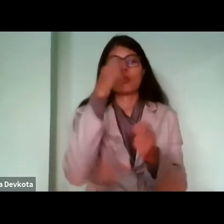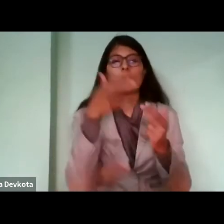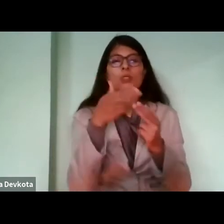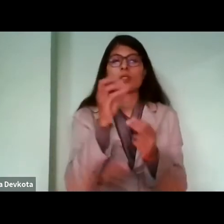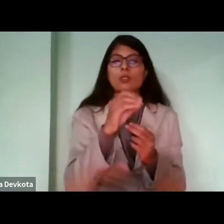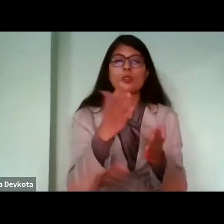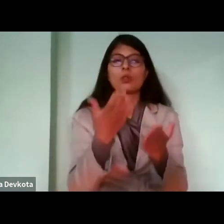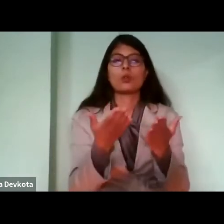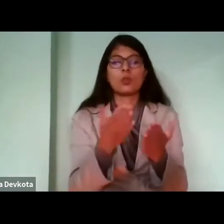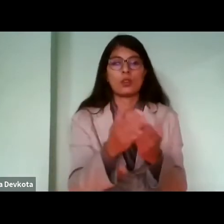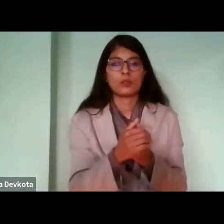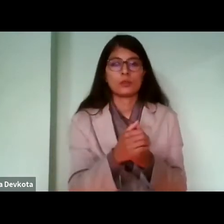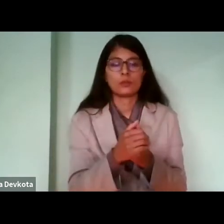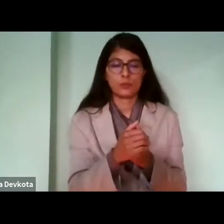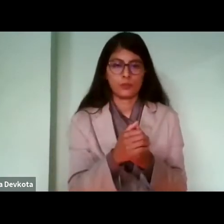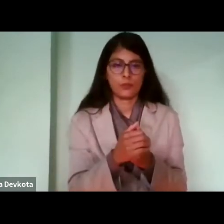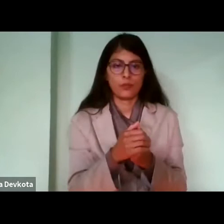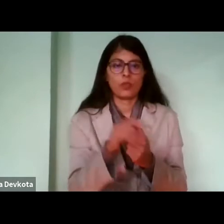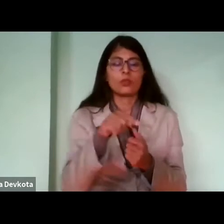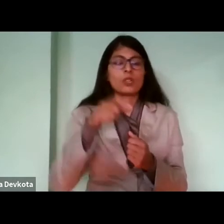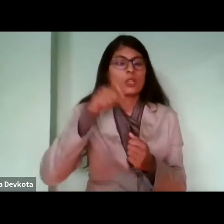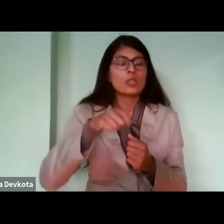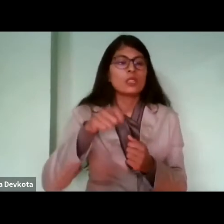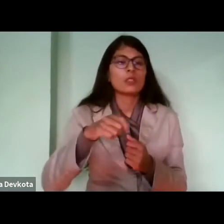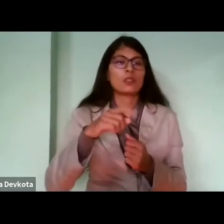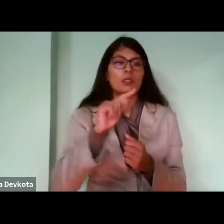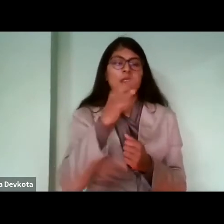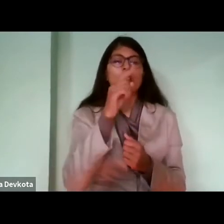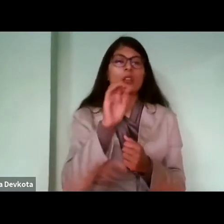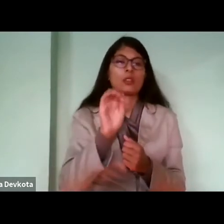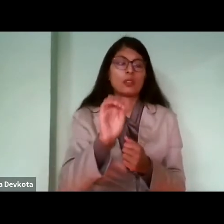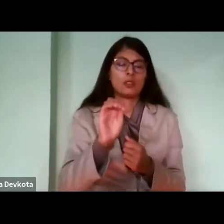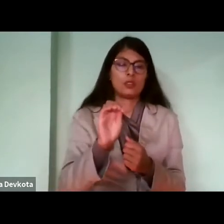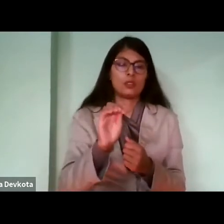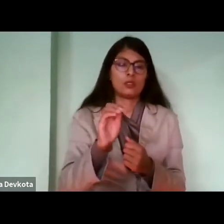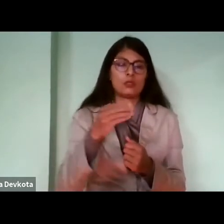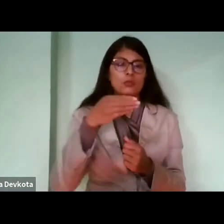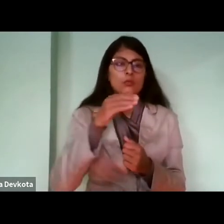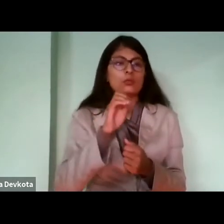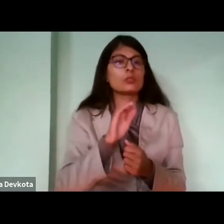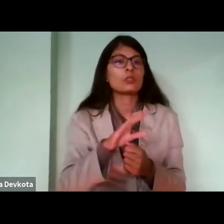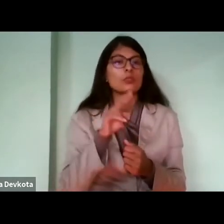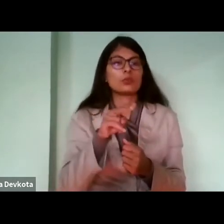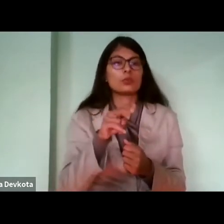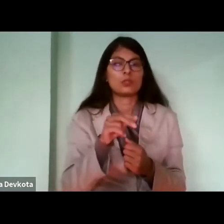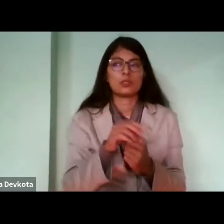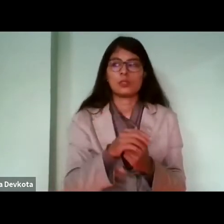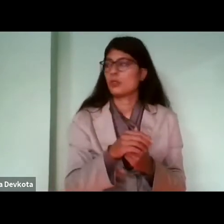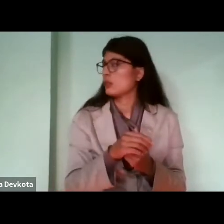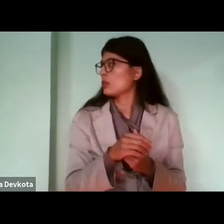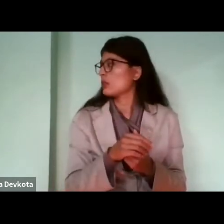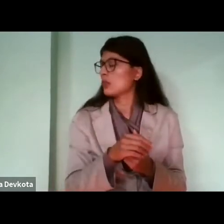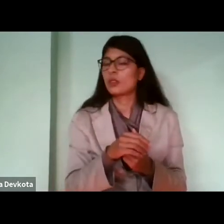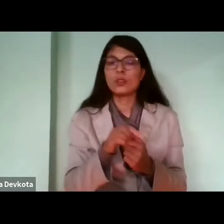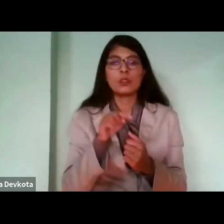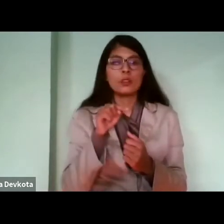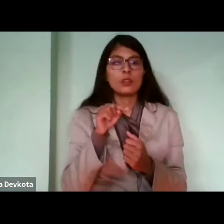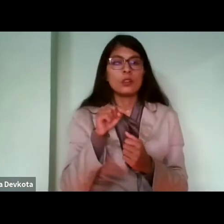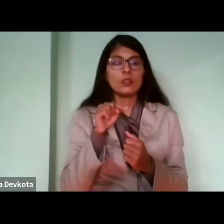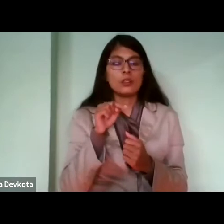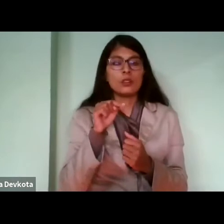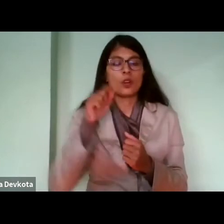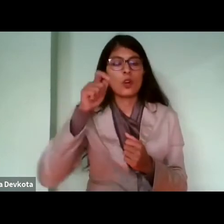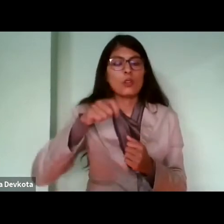as tools in a legal case to pursue the traffickers. And when the courts are done